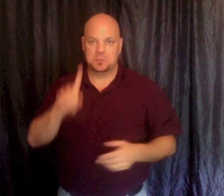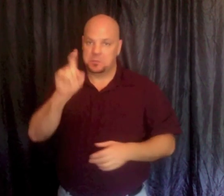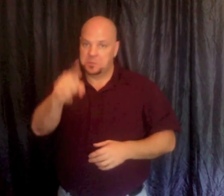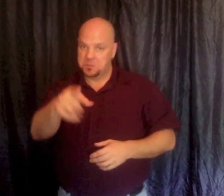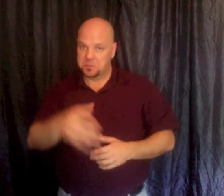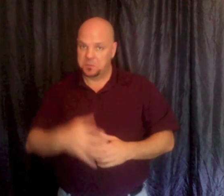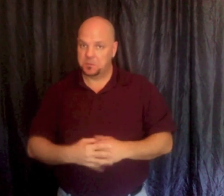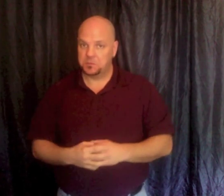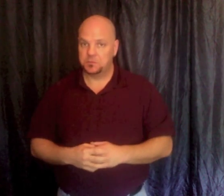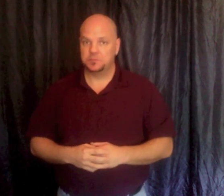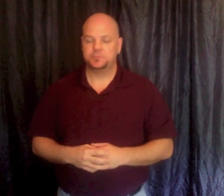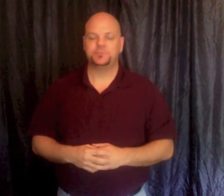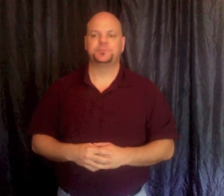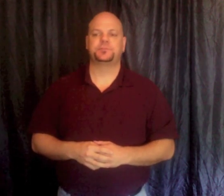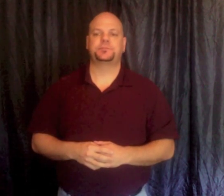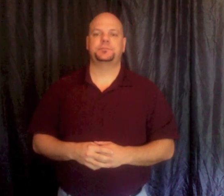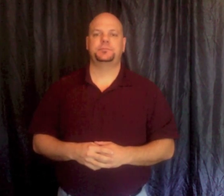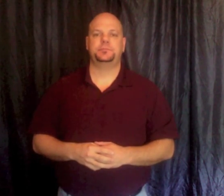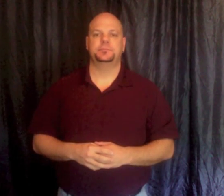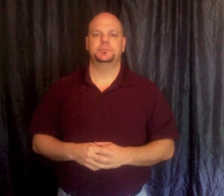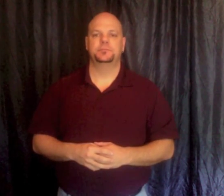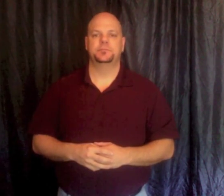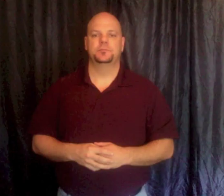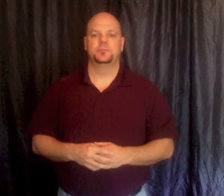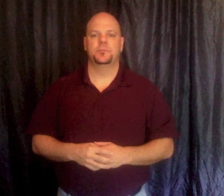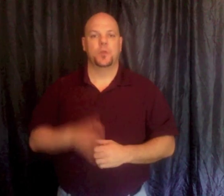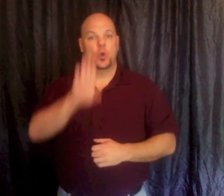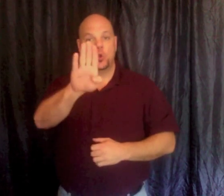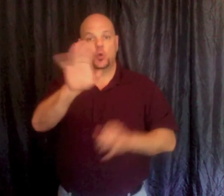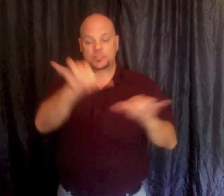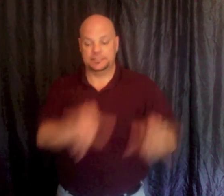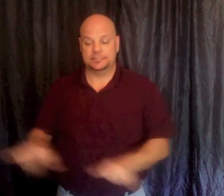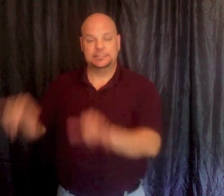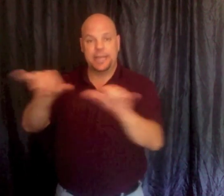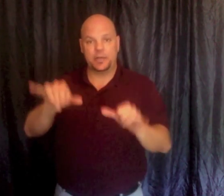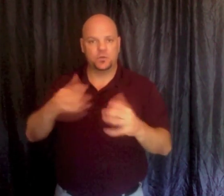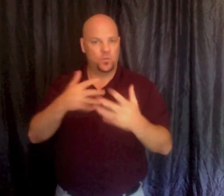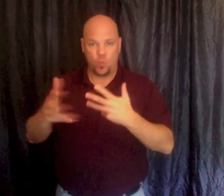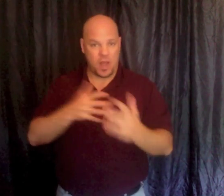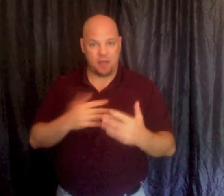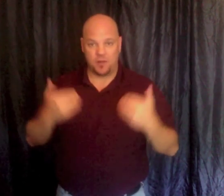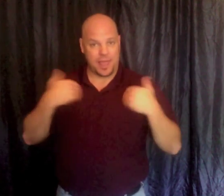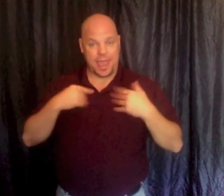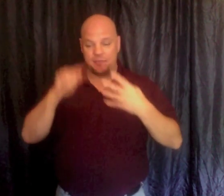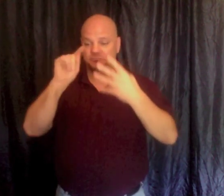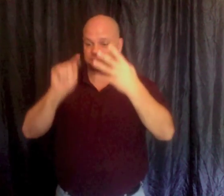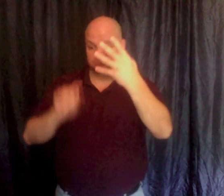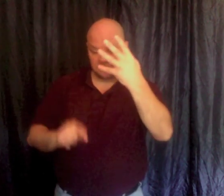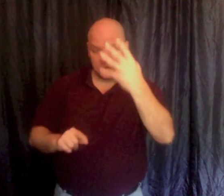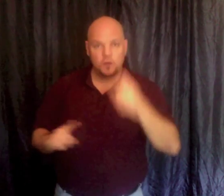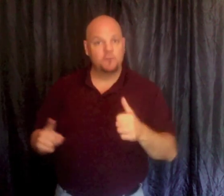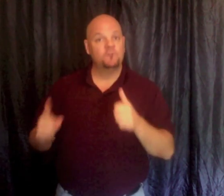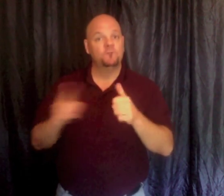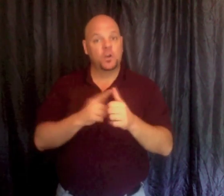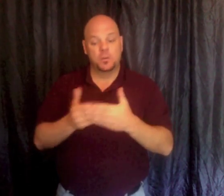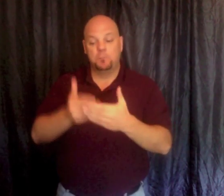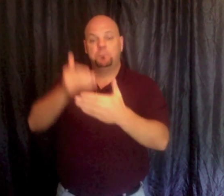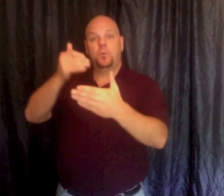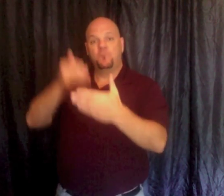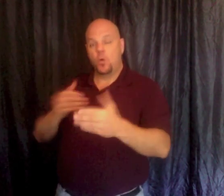whatever these standards are, when you first work them out, you need to work them out with the teacher separately. So this